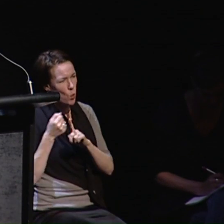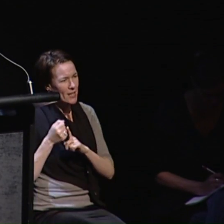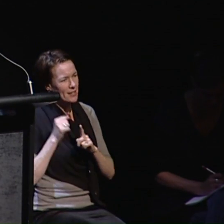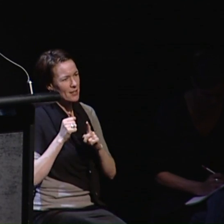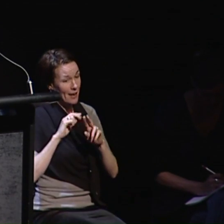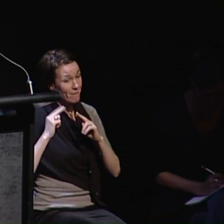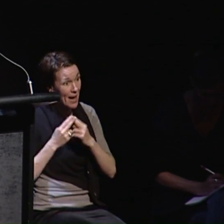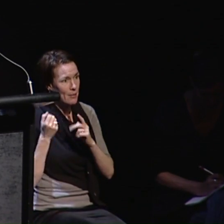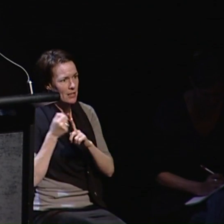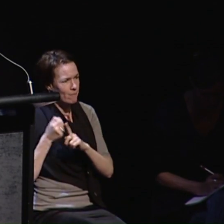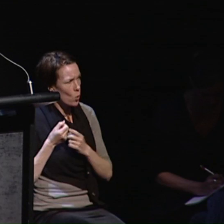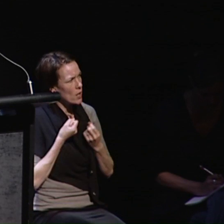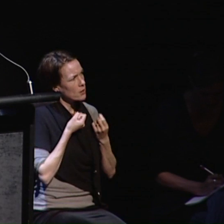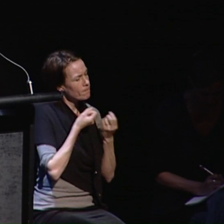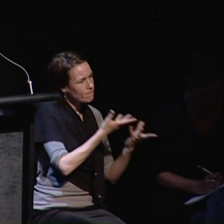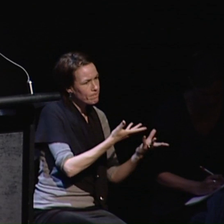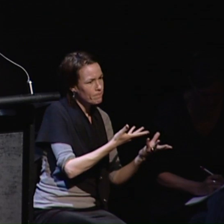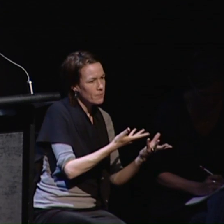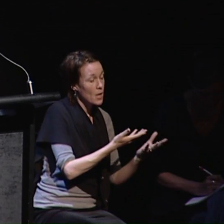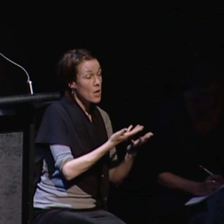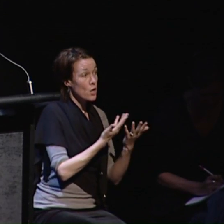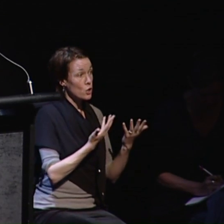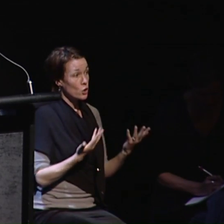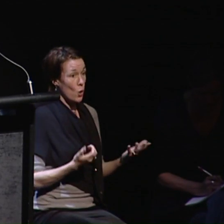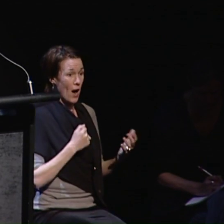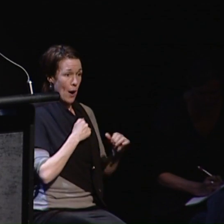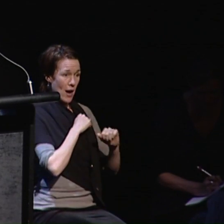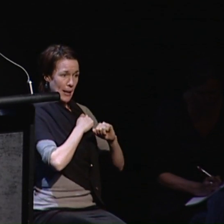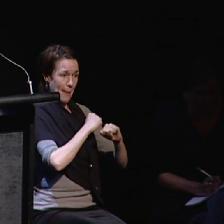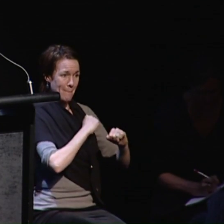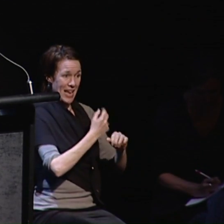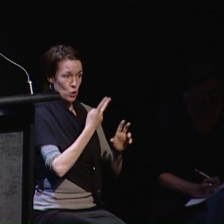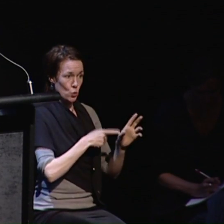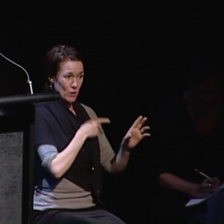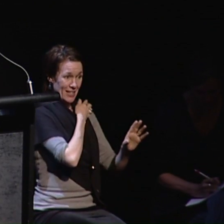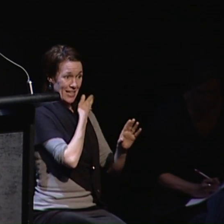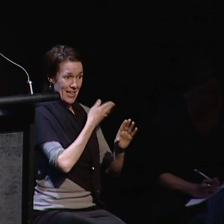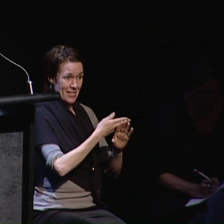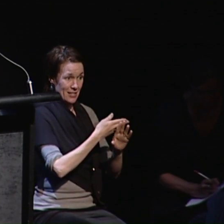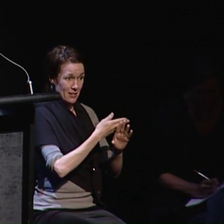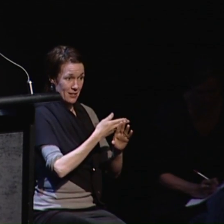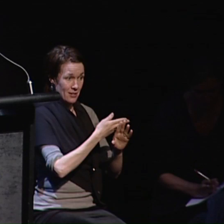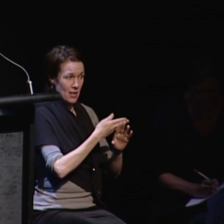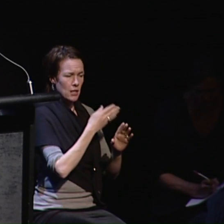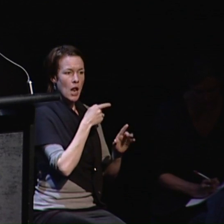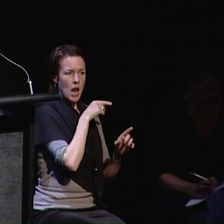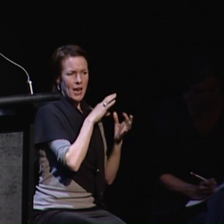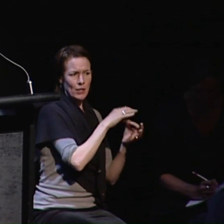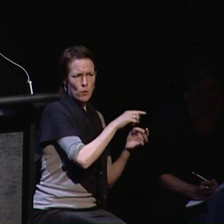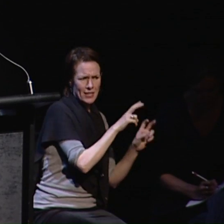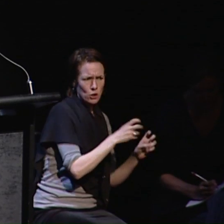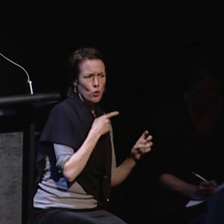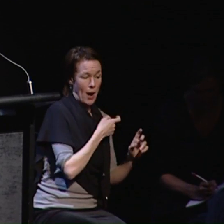families around the world. So the purpose of our campaign, which has been over the past 2 years on this issue, was to ensure